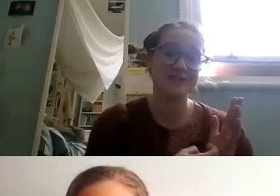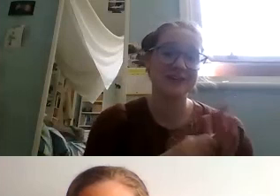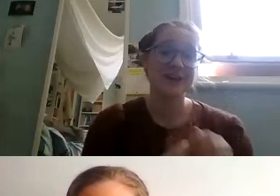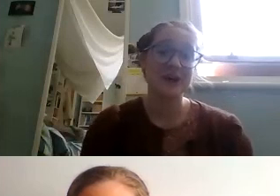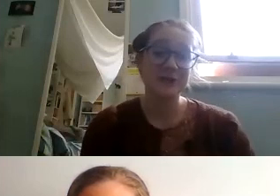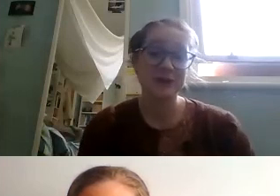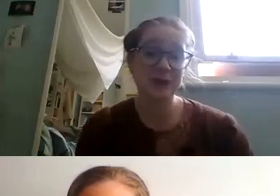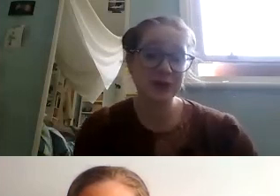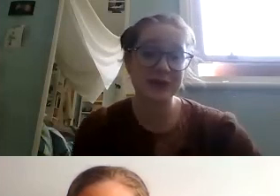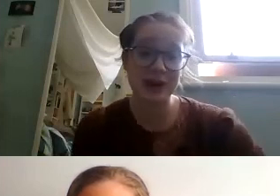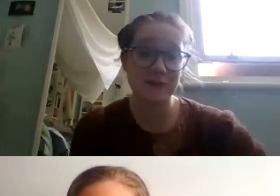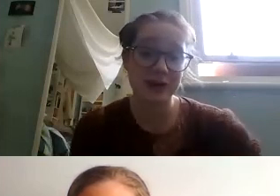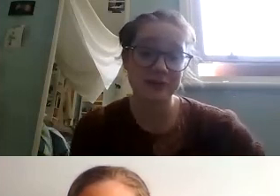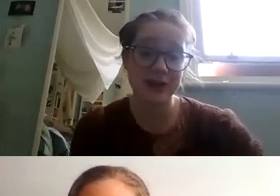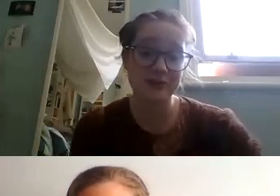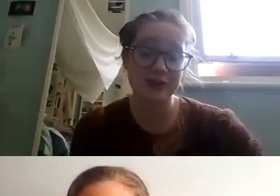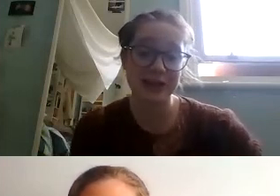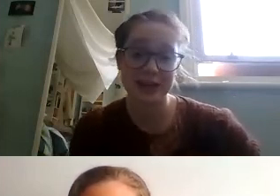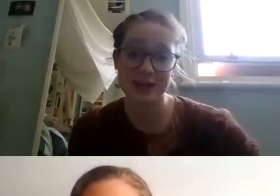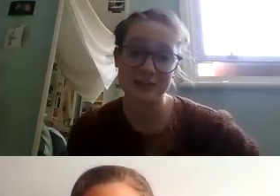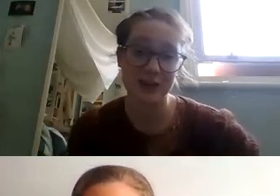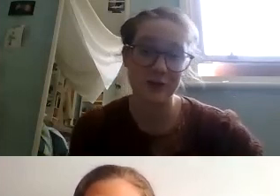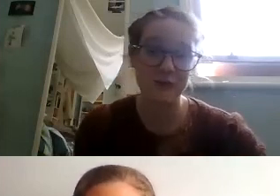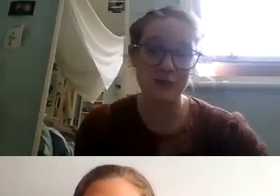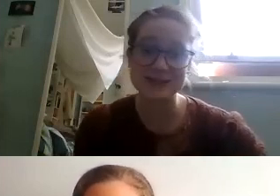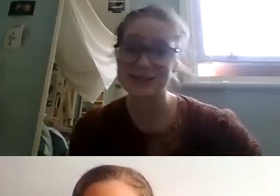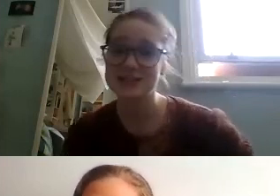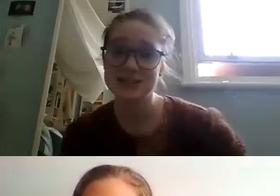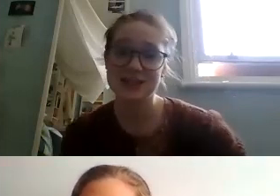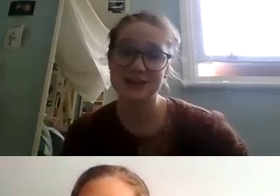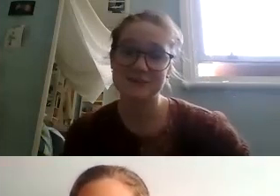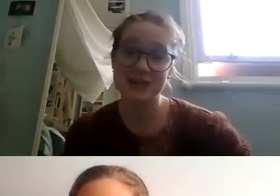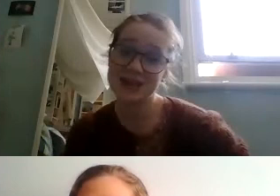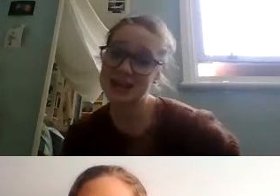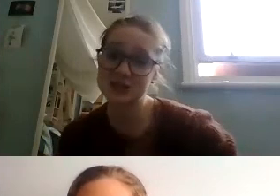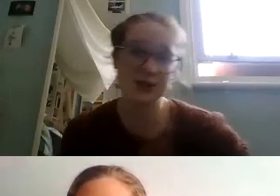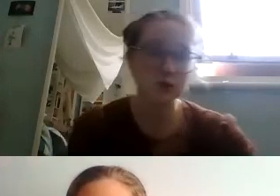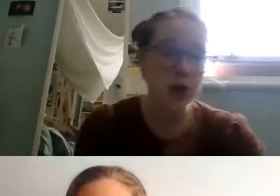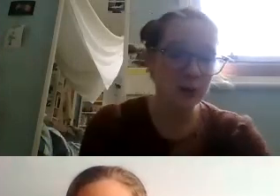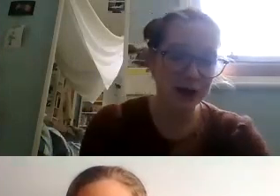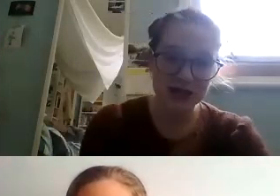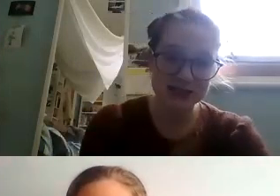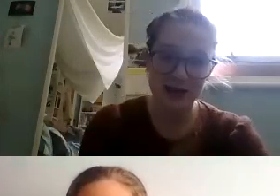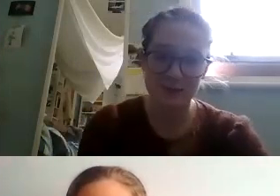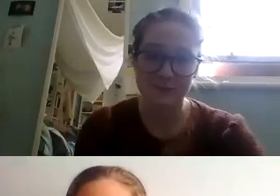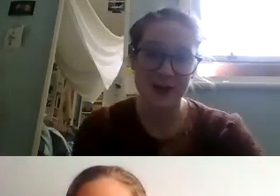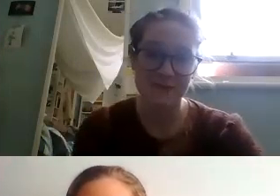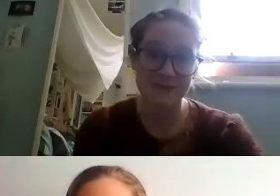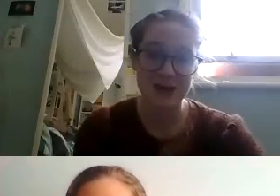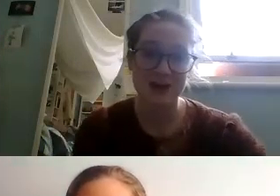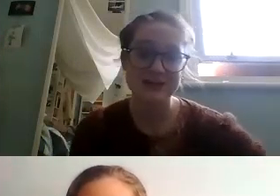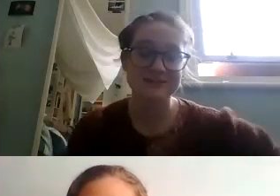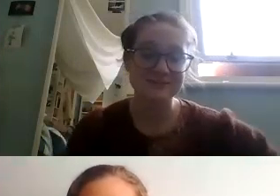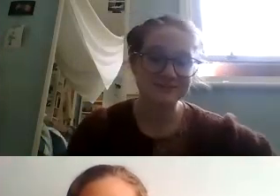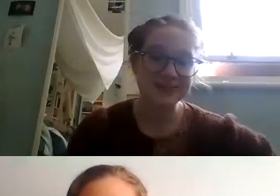So it's when you got the alphabet, it's really easy going forward. Yeah, sorry, that was quite a boring answer, but no,